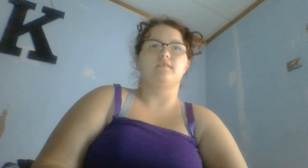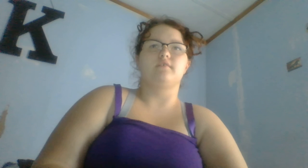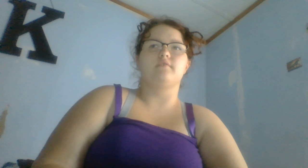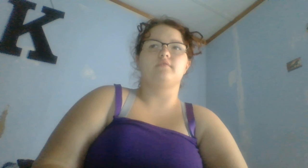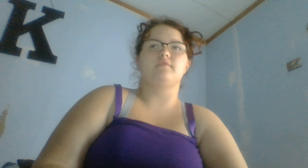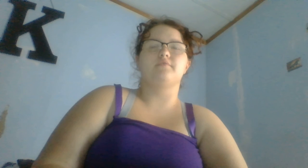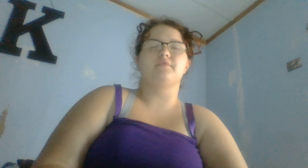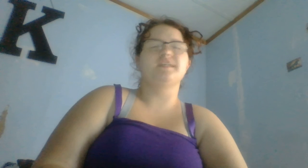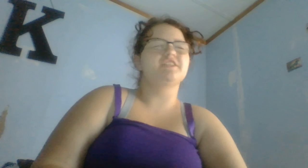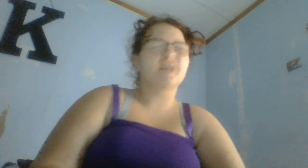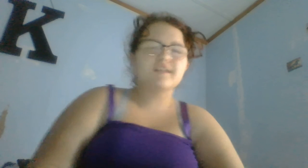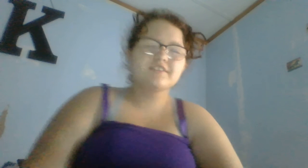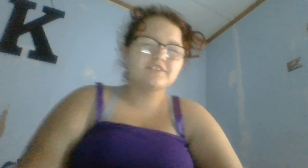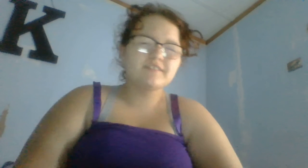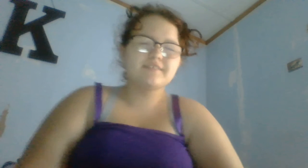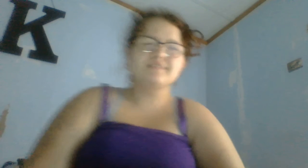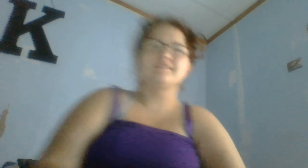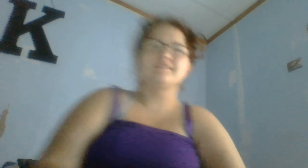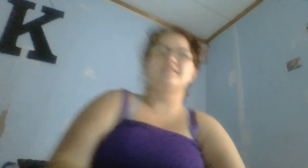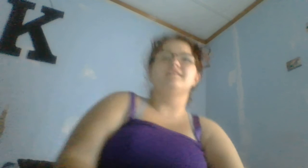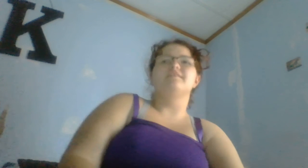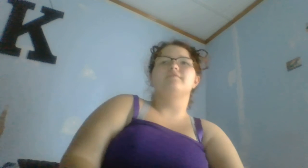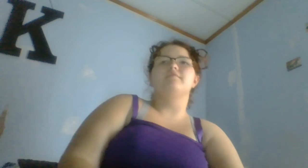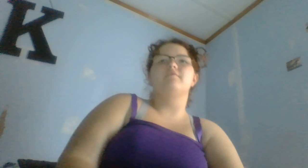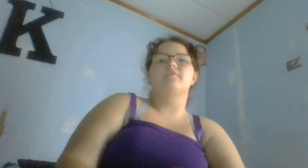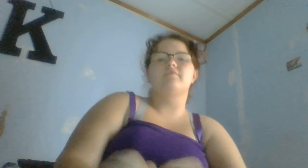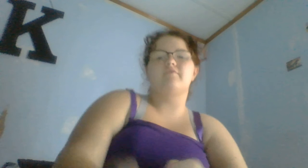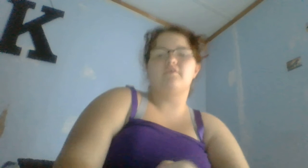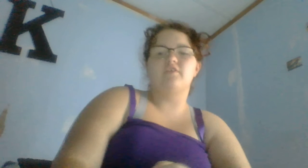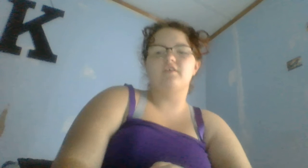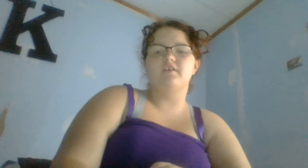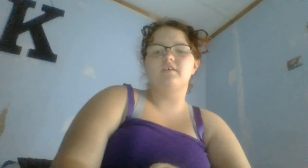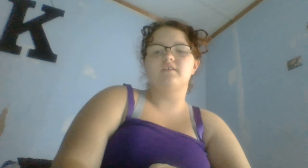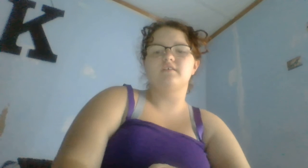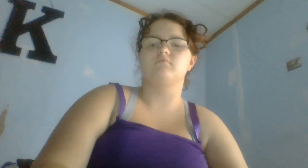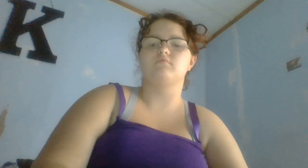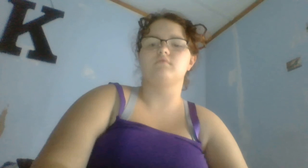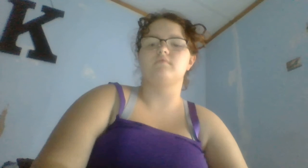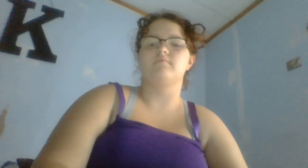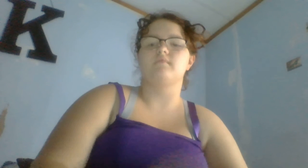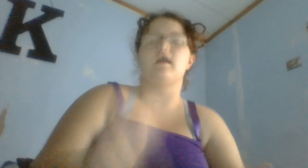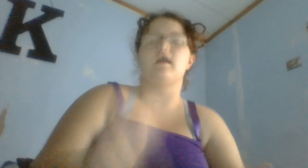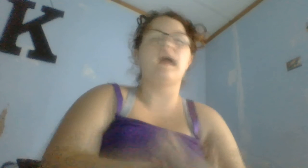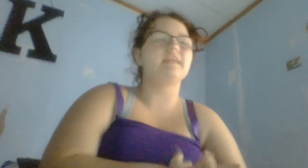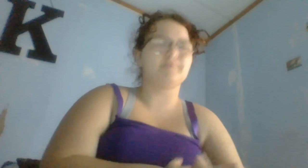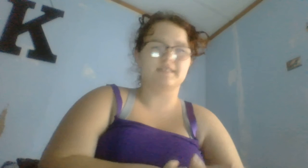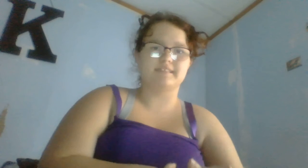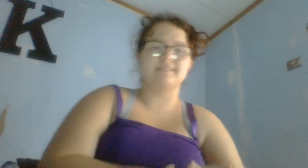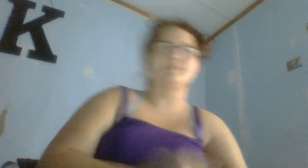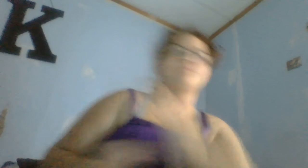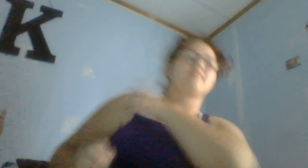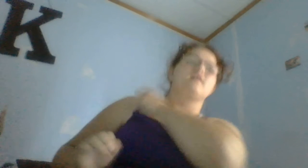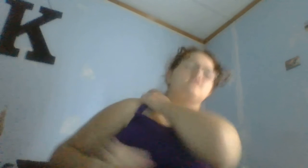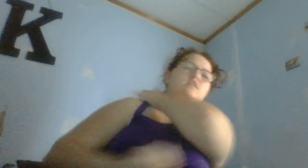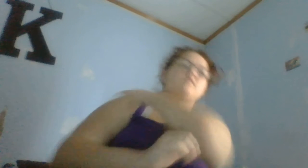three challenges or four anyway so